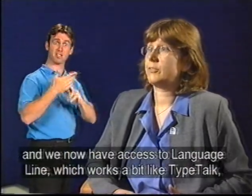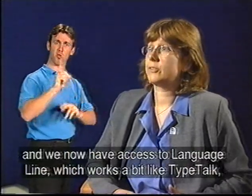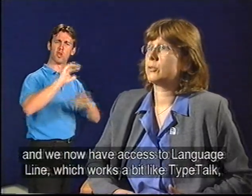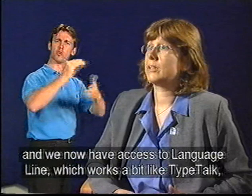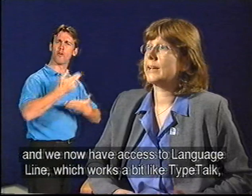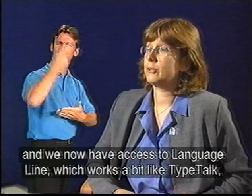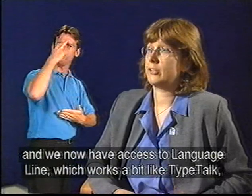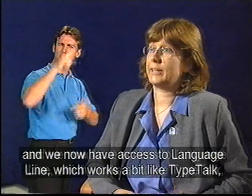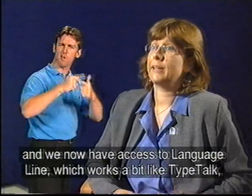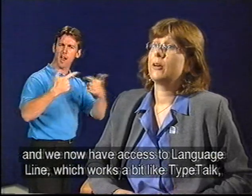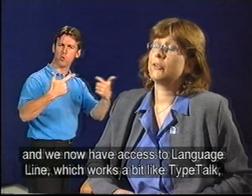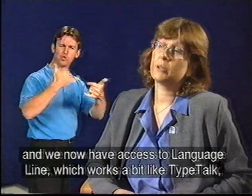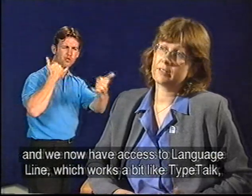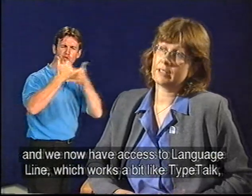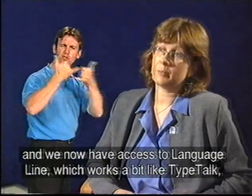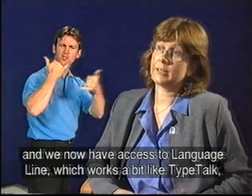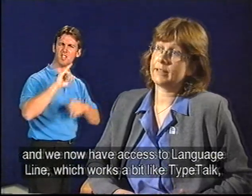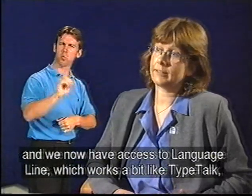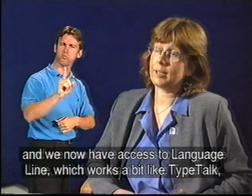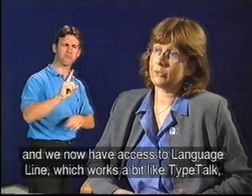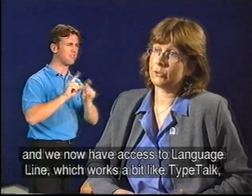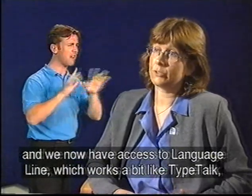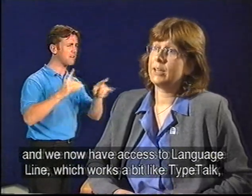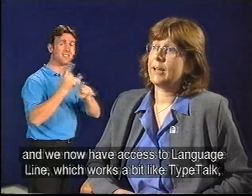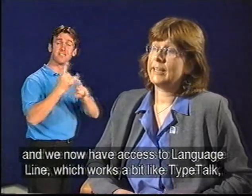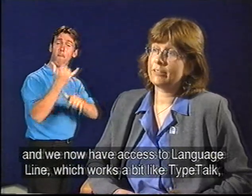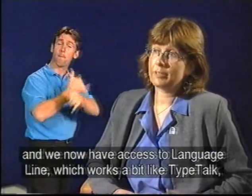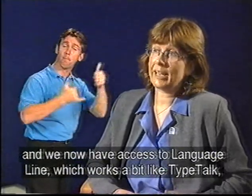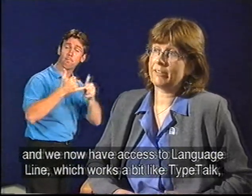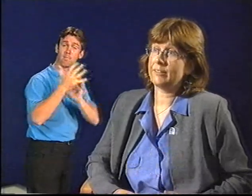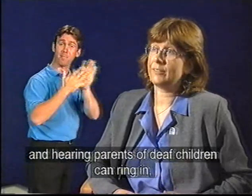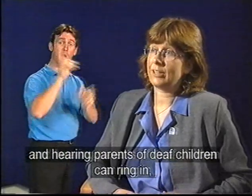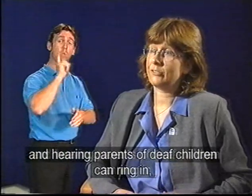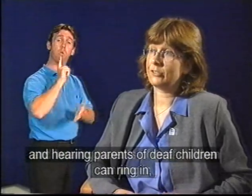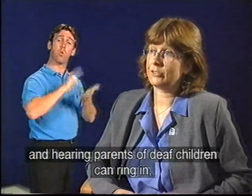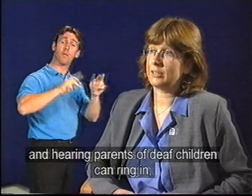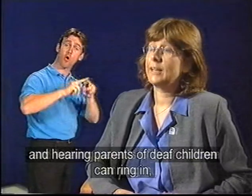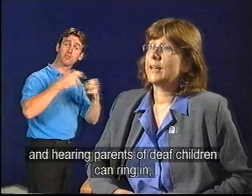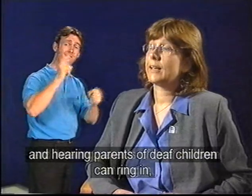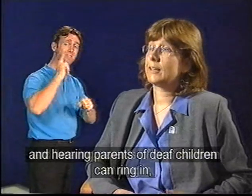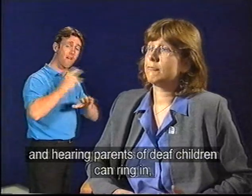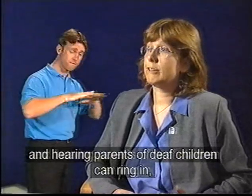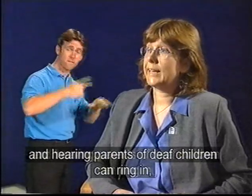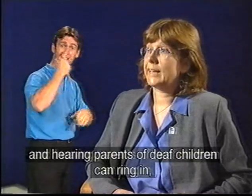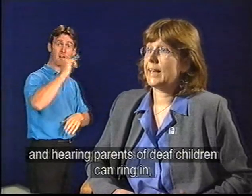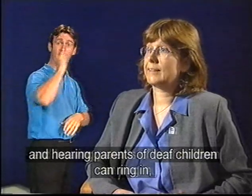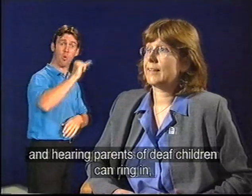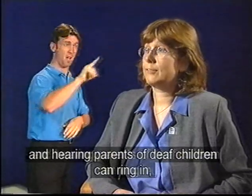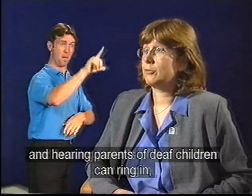called Language Line, which works a little bit like Type Talk. And hearing parents of deaf children can ring in and get information